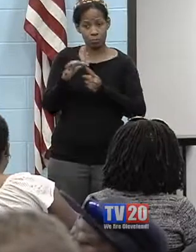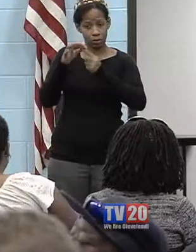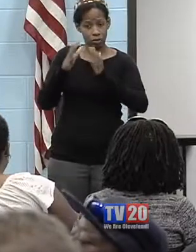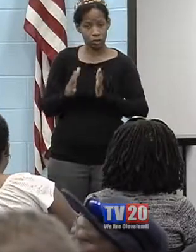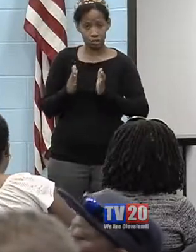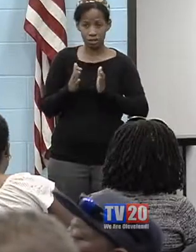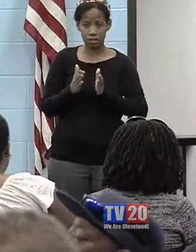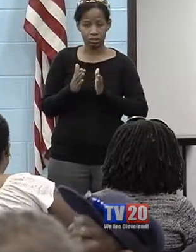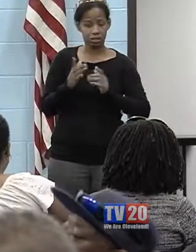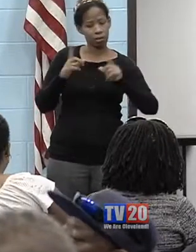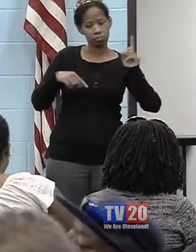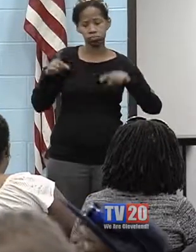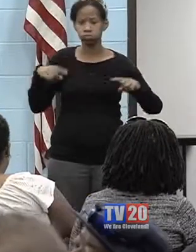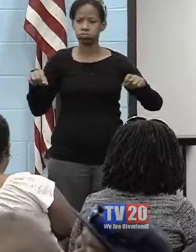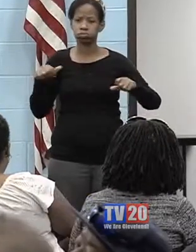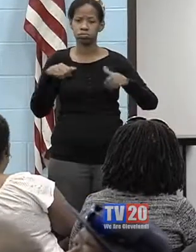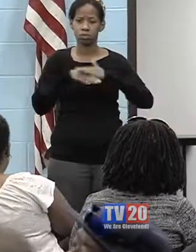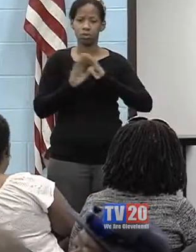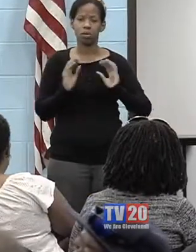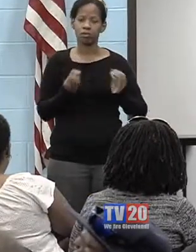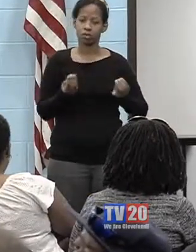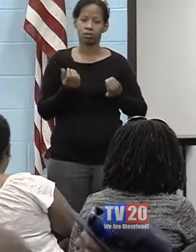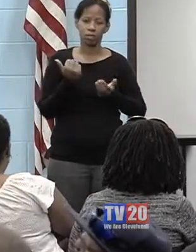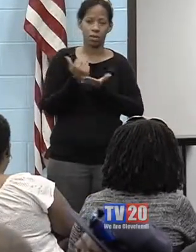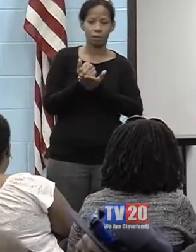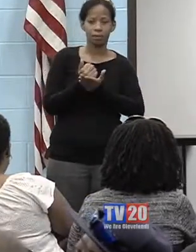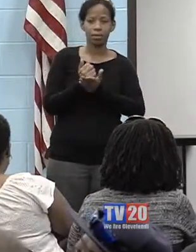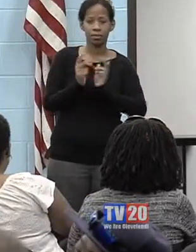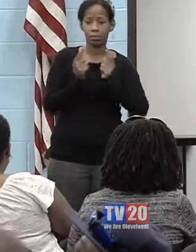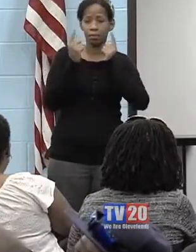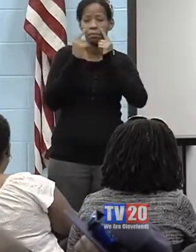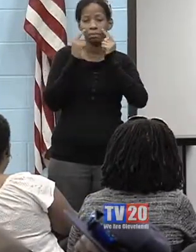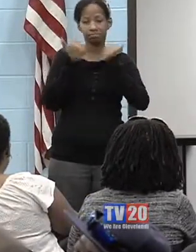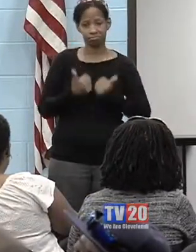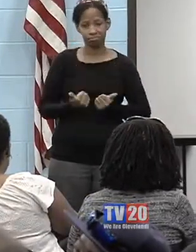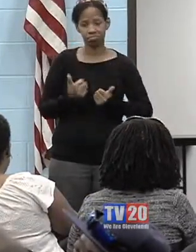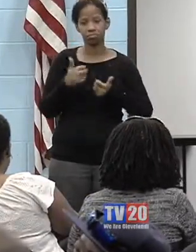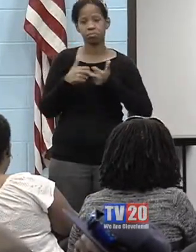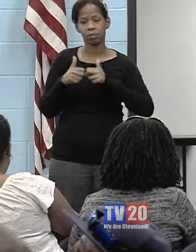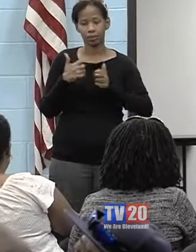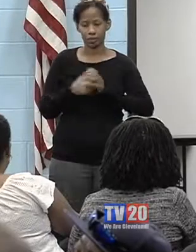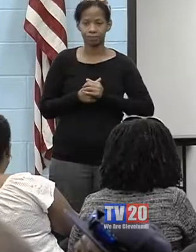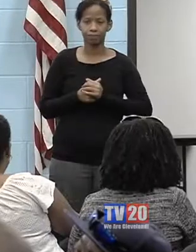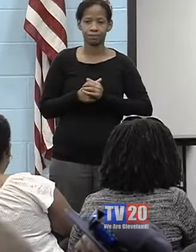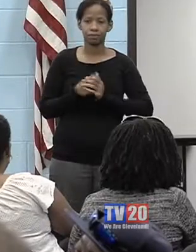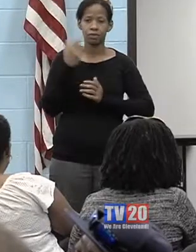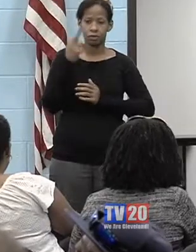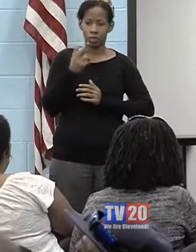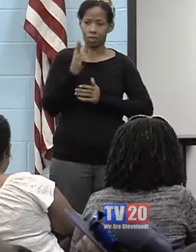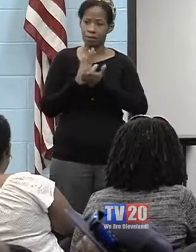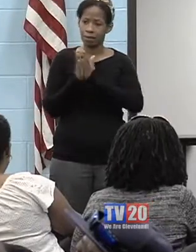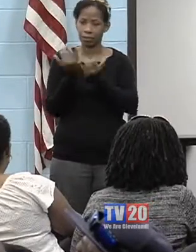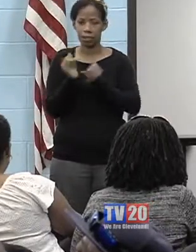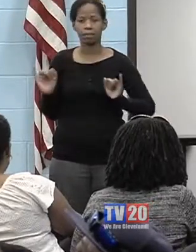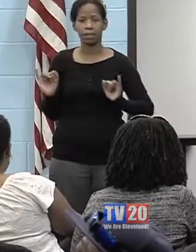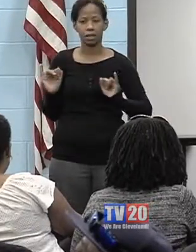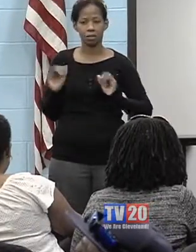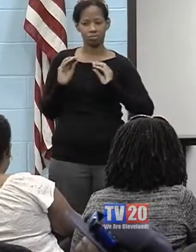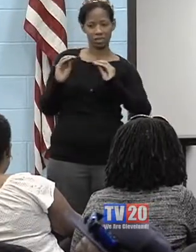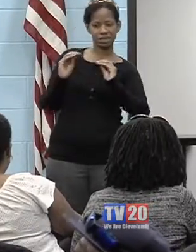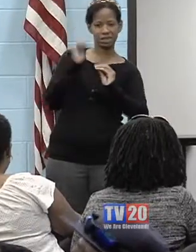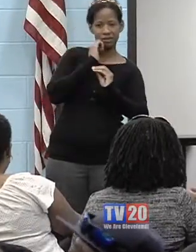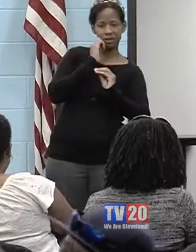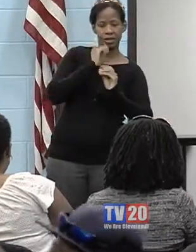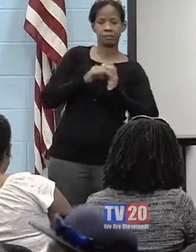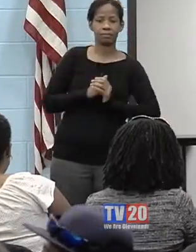the full range of folks that can help people with vision issues realize their independence. We